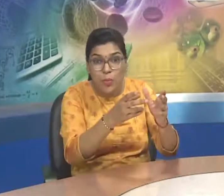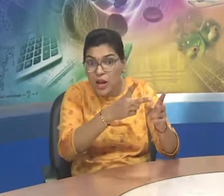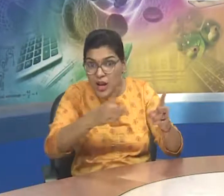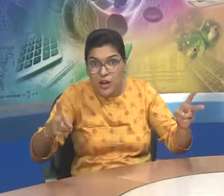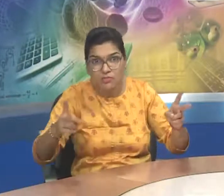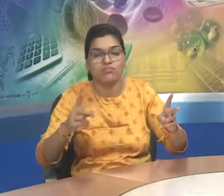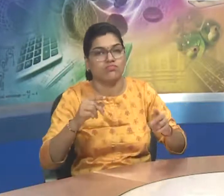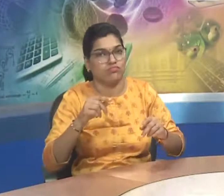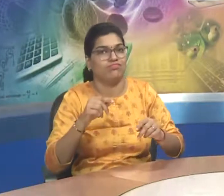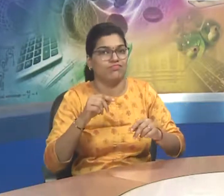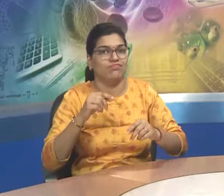age,